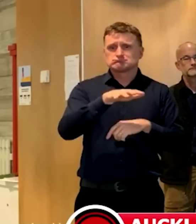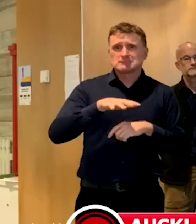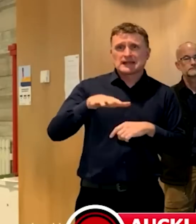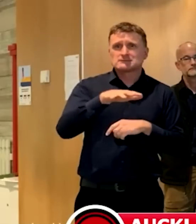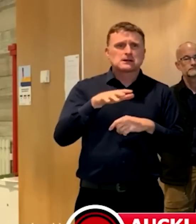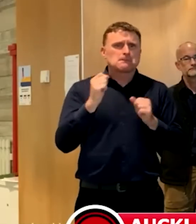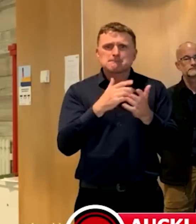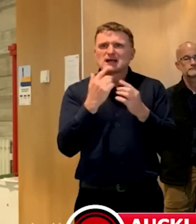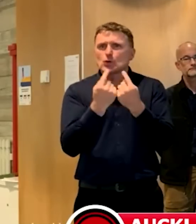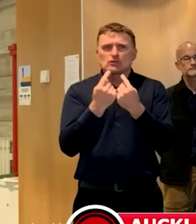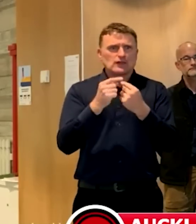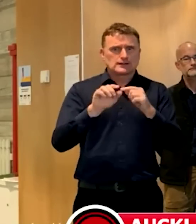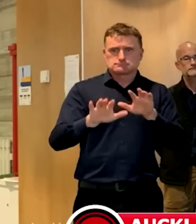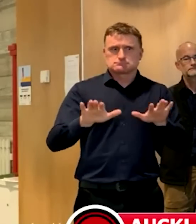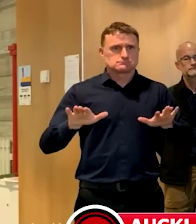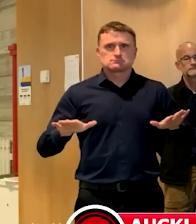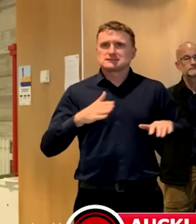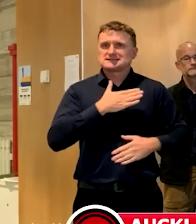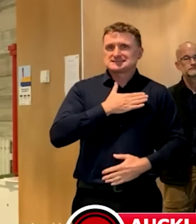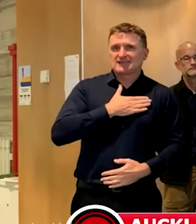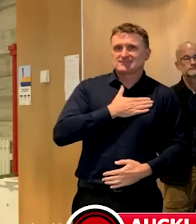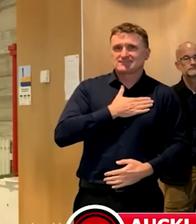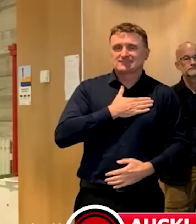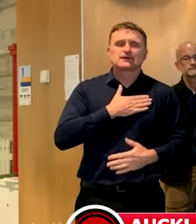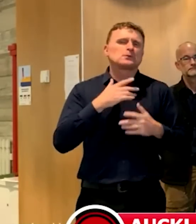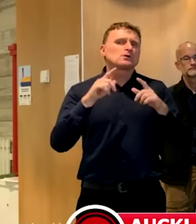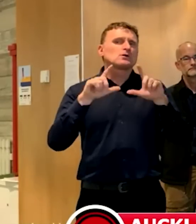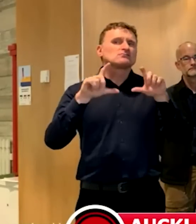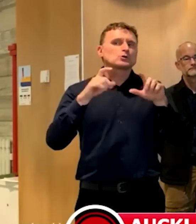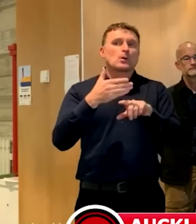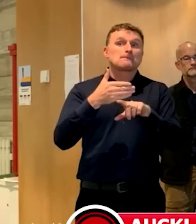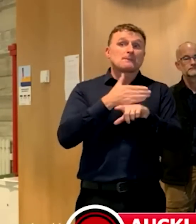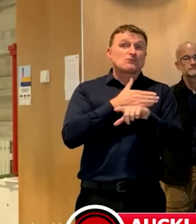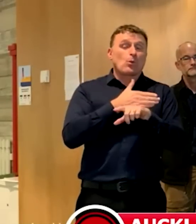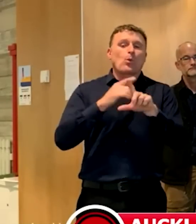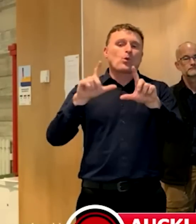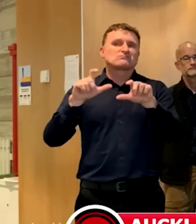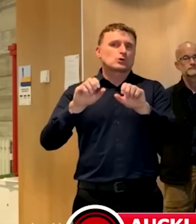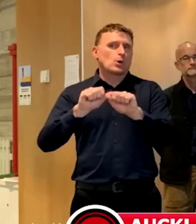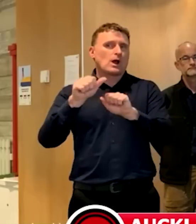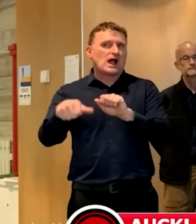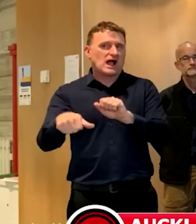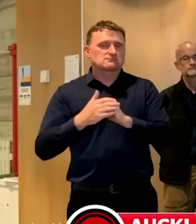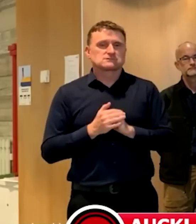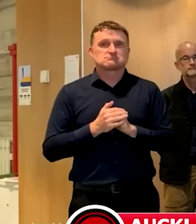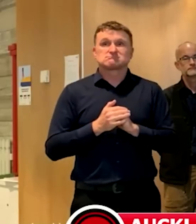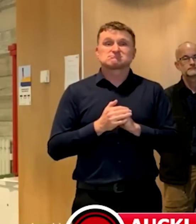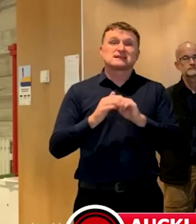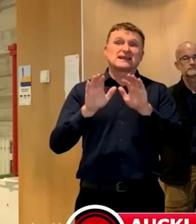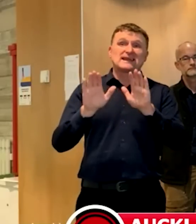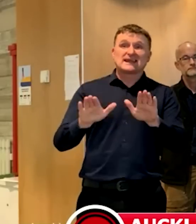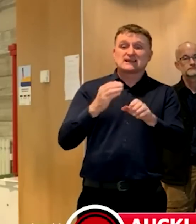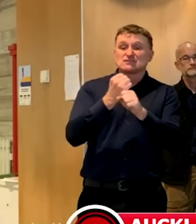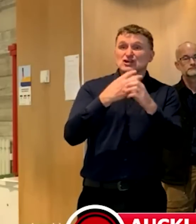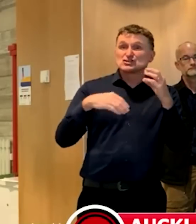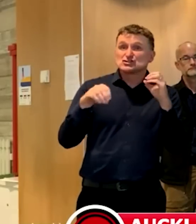a really good idea, just some advice to take before and after photos and leave structural items like jib and floorboards in place where they